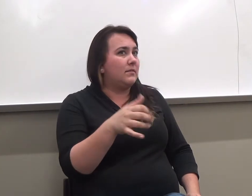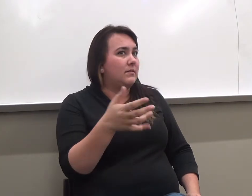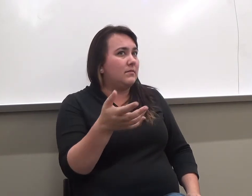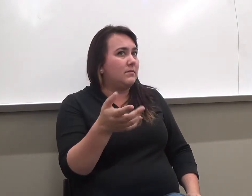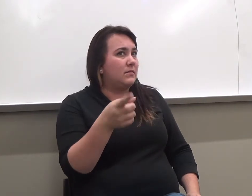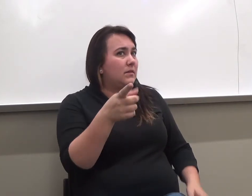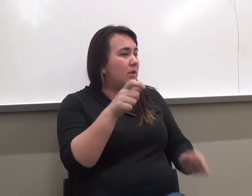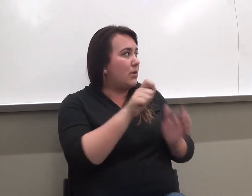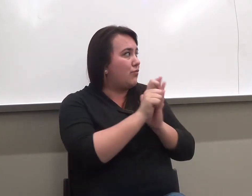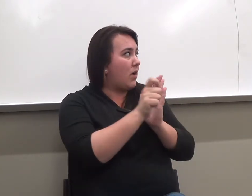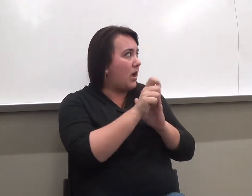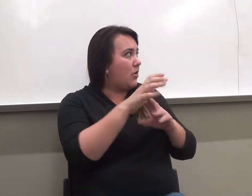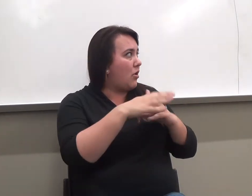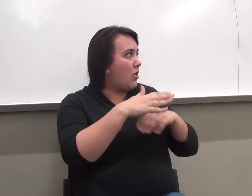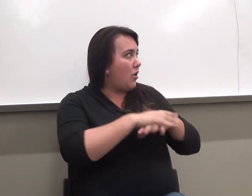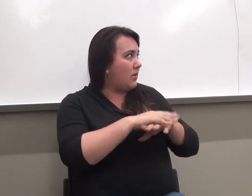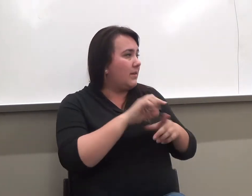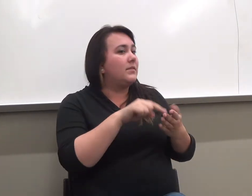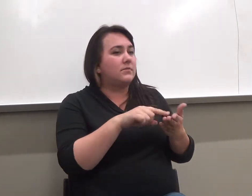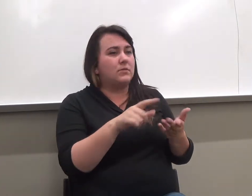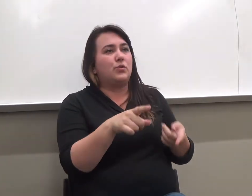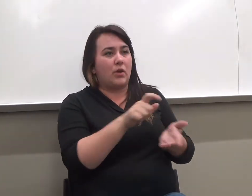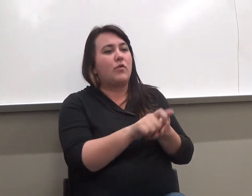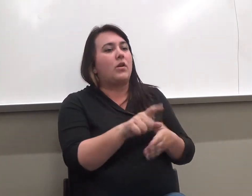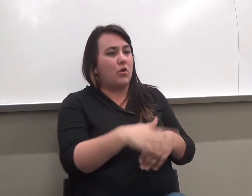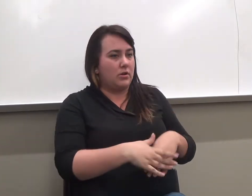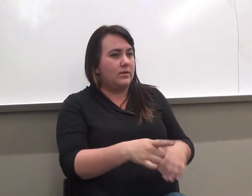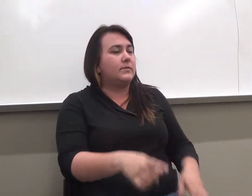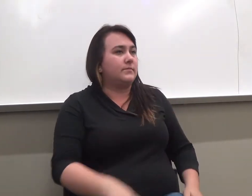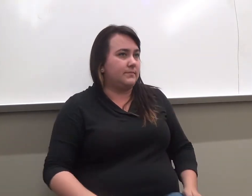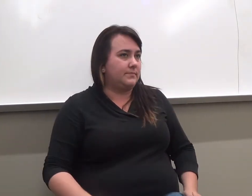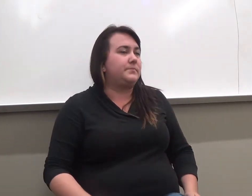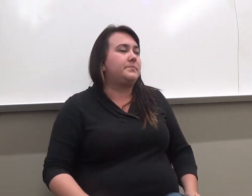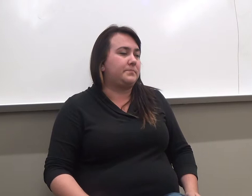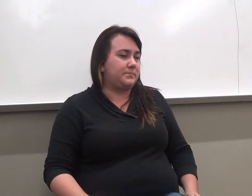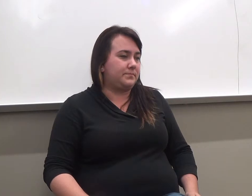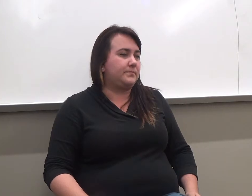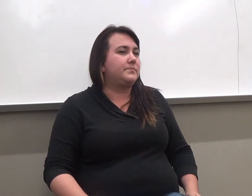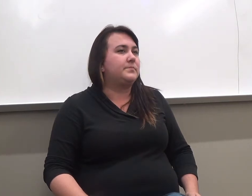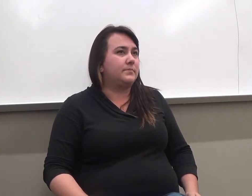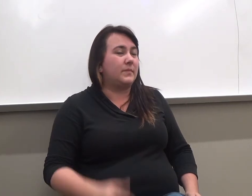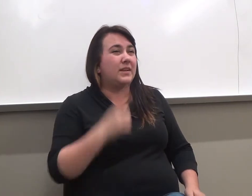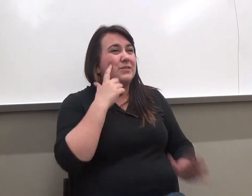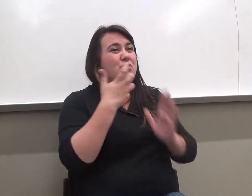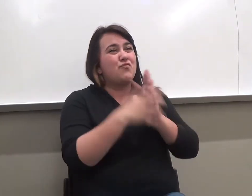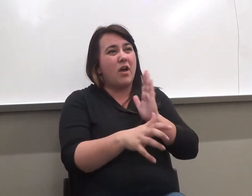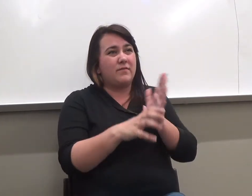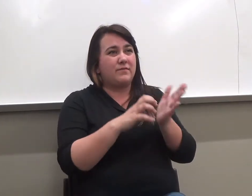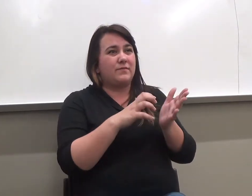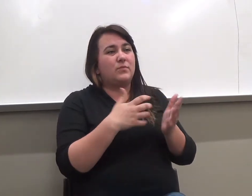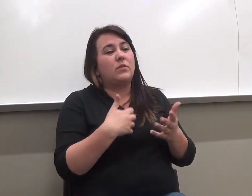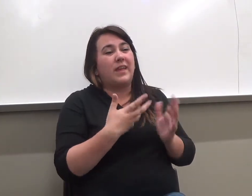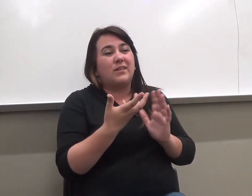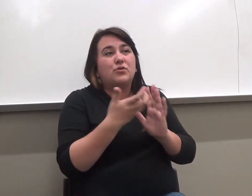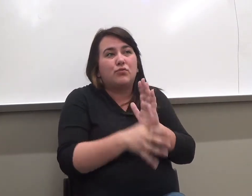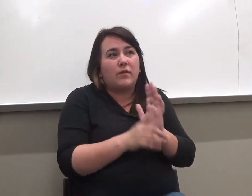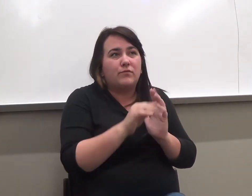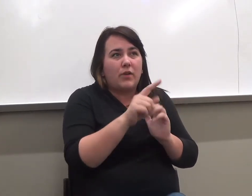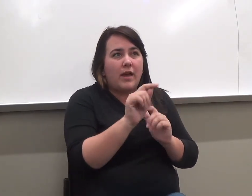can we write on the papers? Yes, you can write right on that person's paper. This is what the paper needs to look like. So if it looks